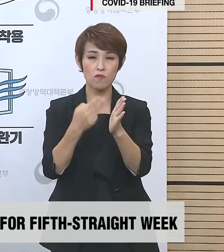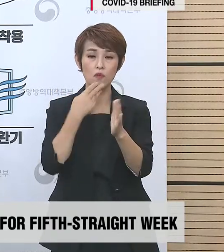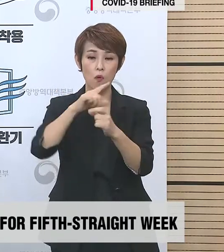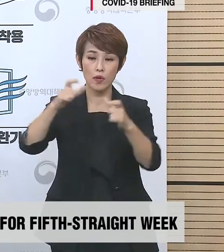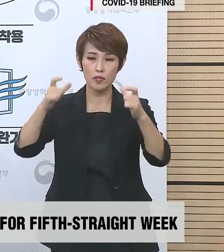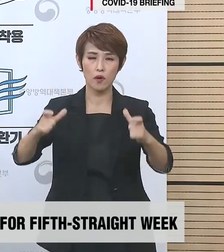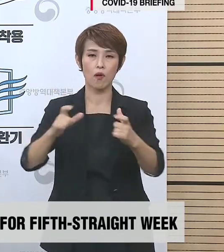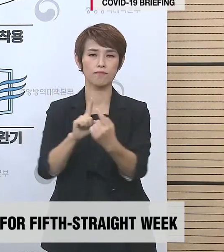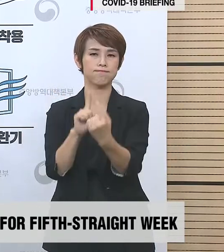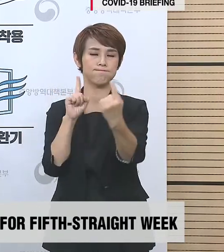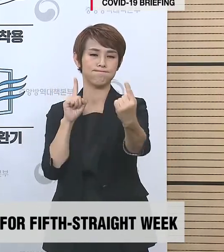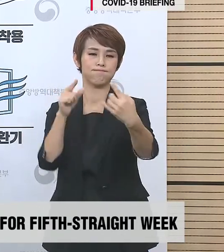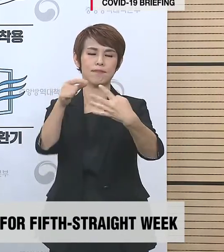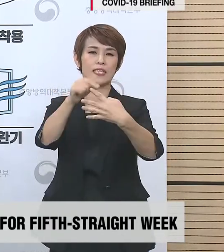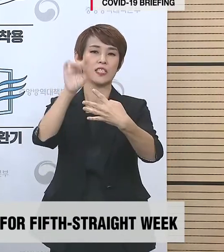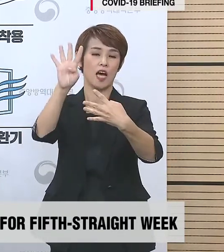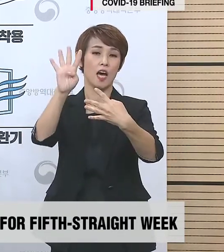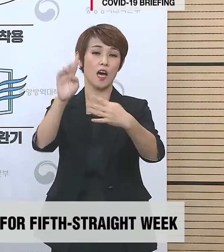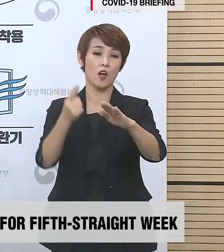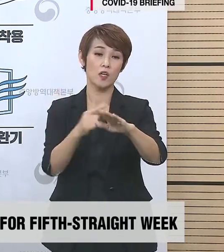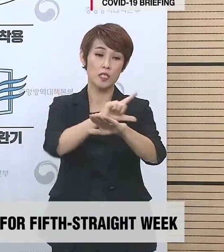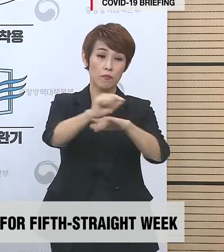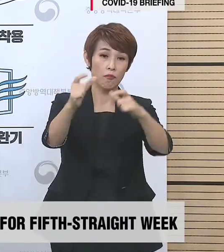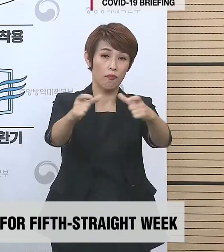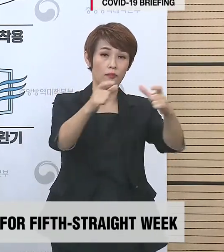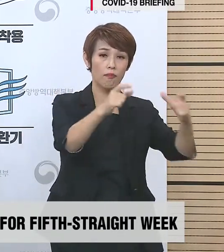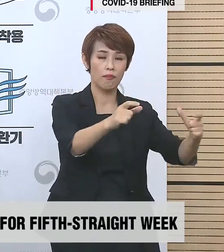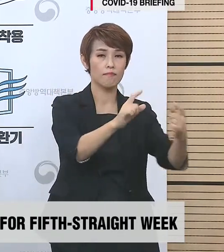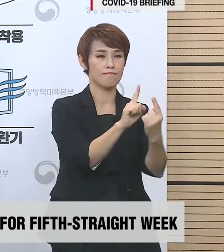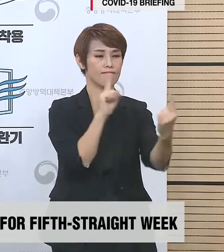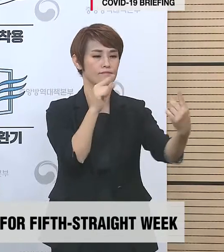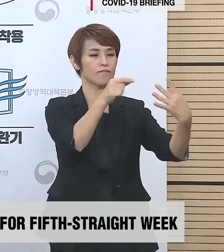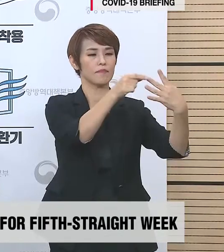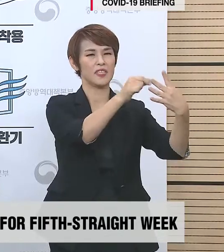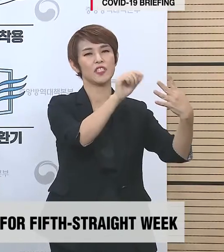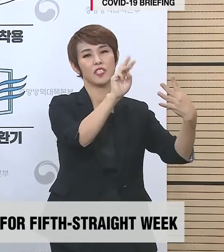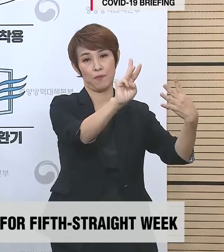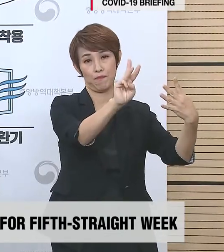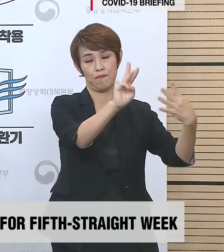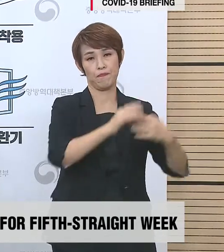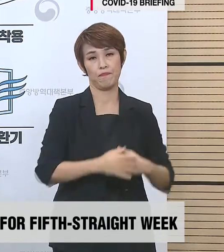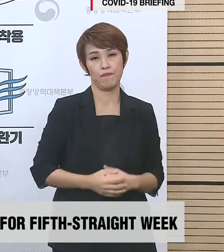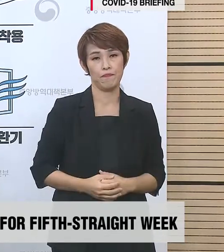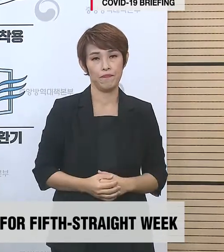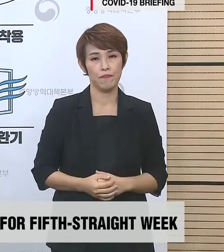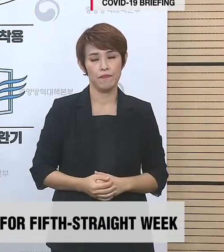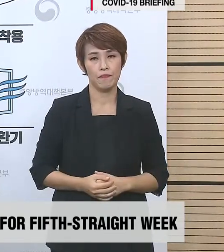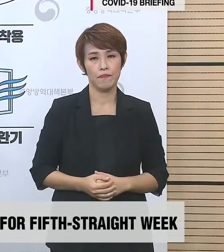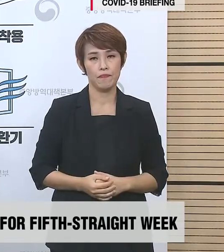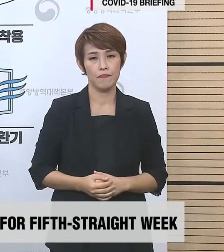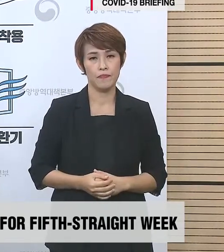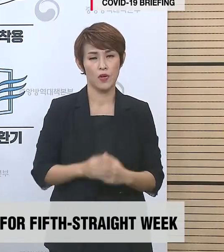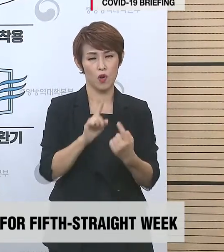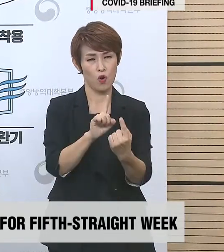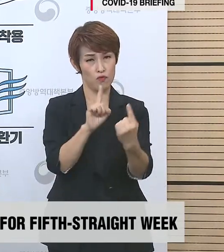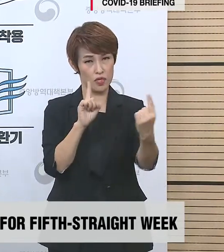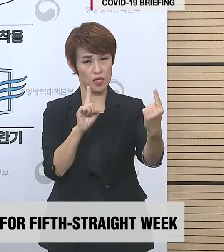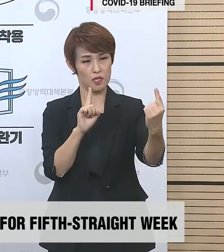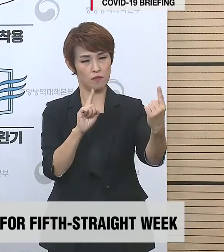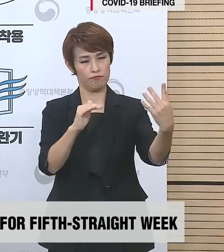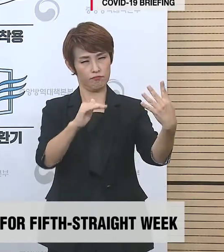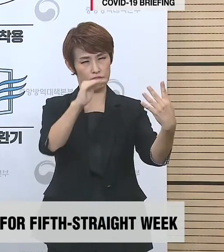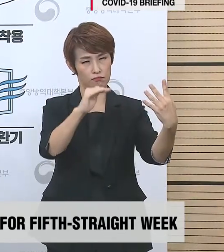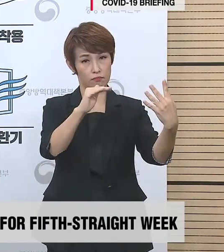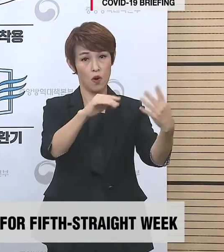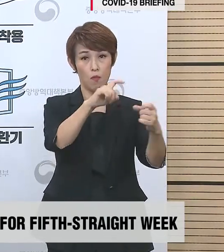as well. And starting here and shifting our focus to South Korea, we have in schedule until